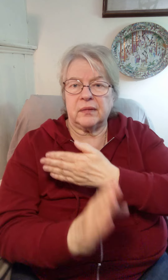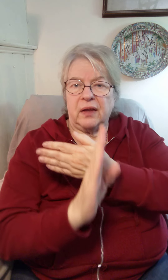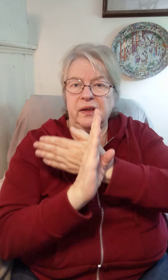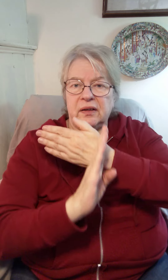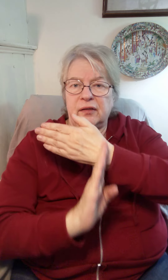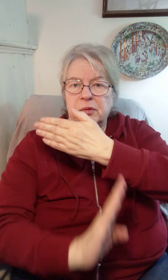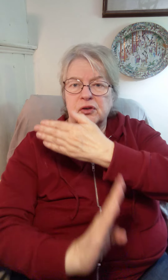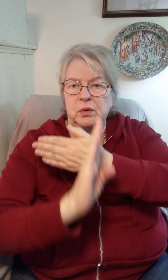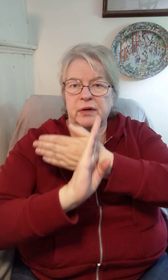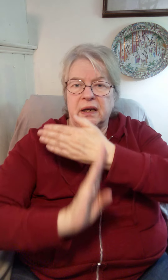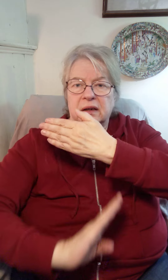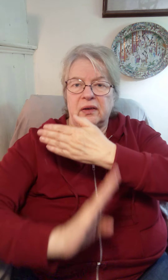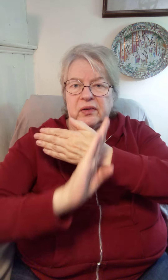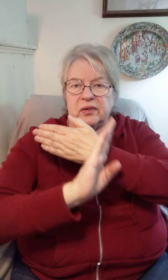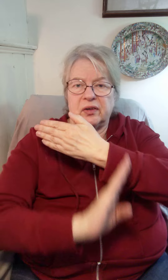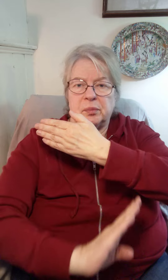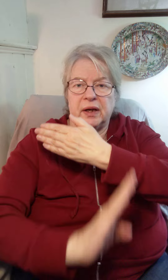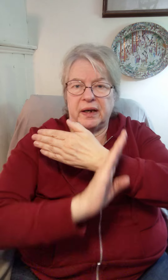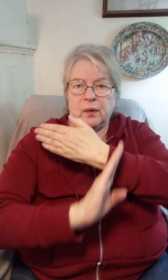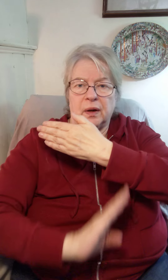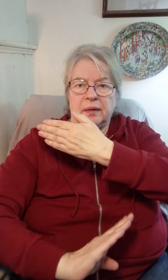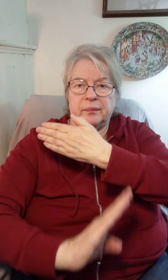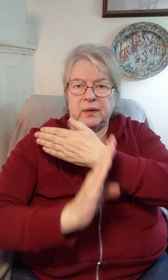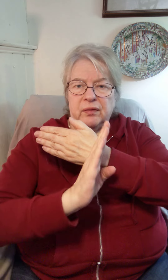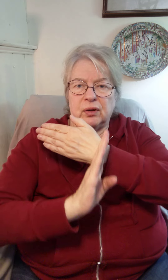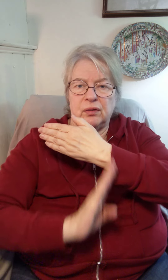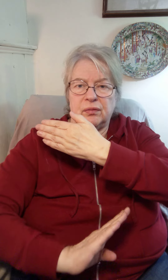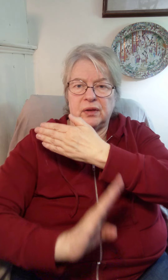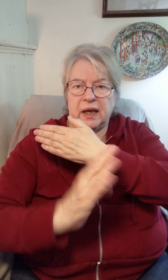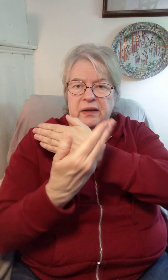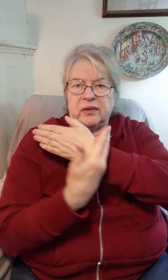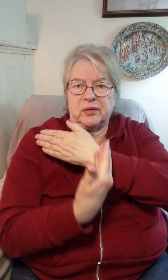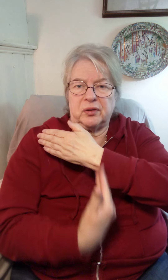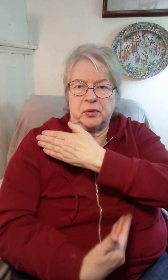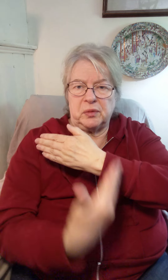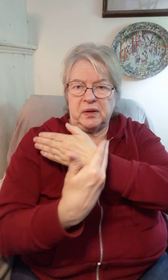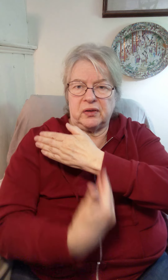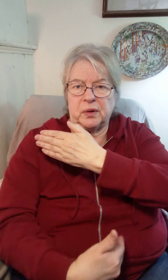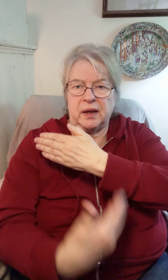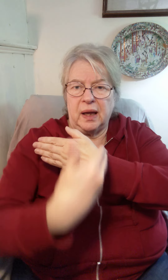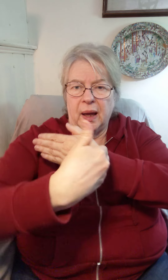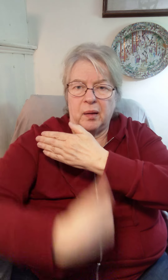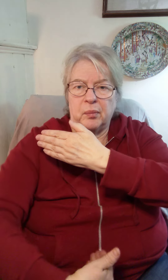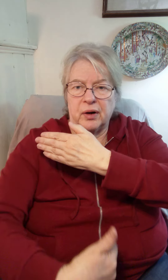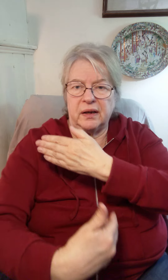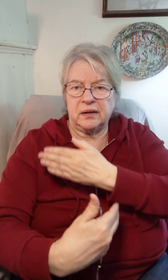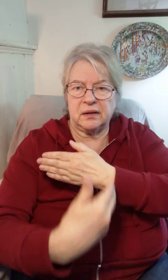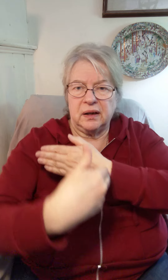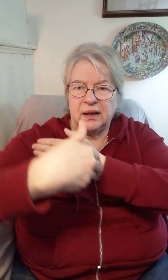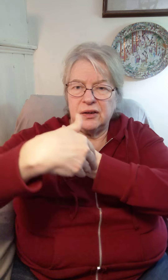I think a deaf person would recognize this as bread anyway, even though the hand is supposed to be this way. Bread. I think